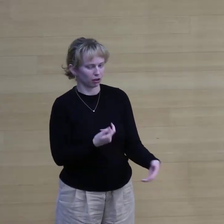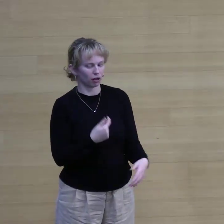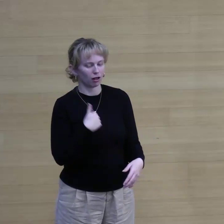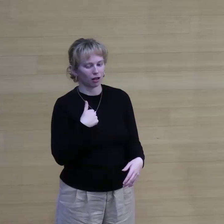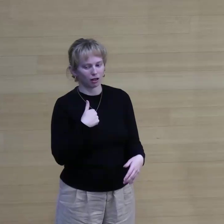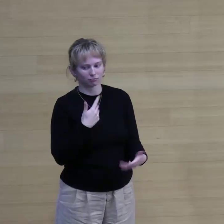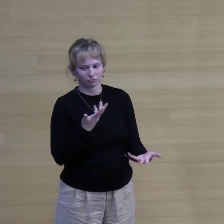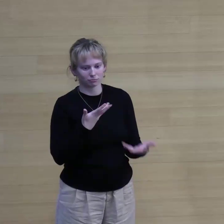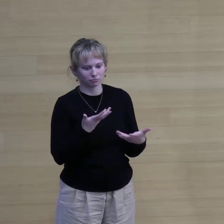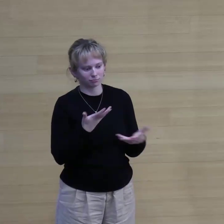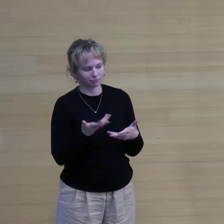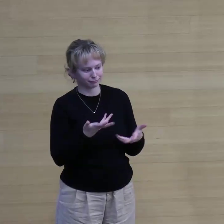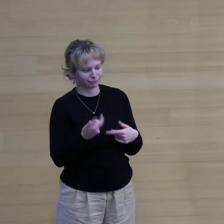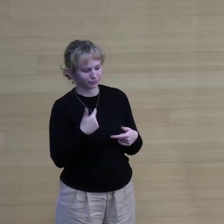I